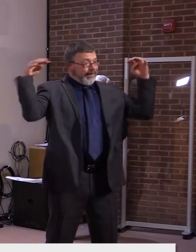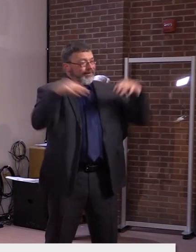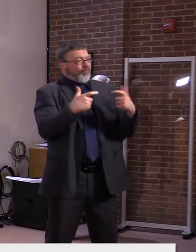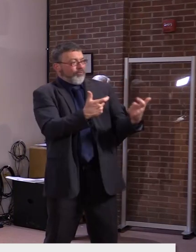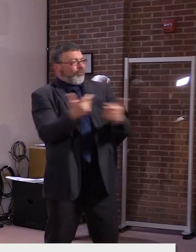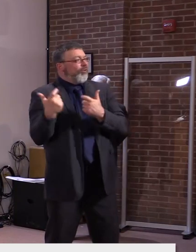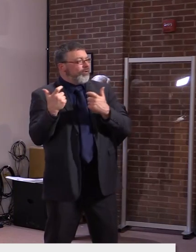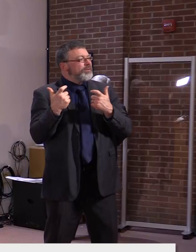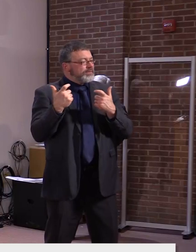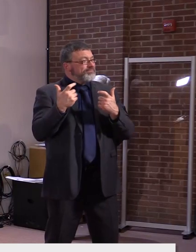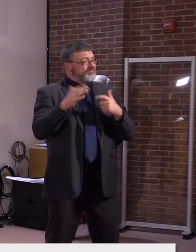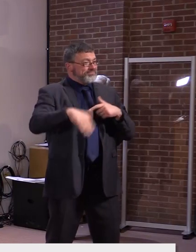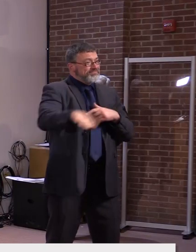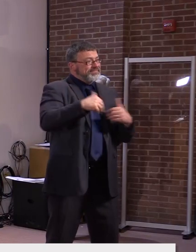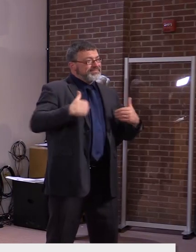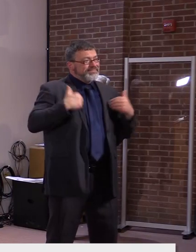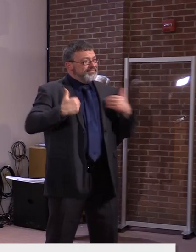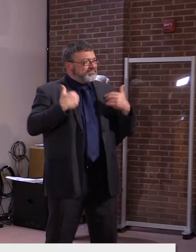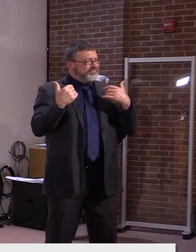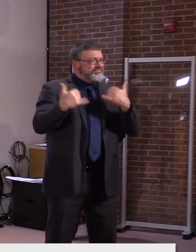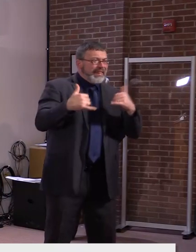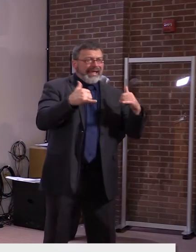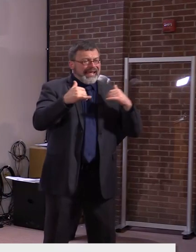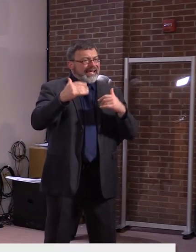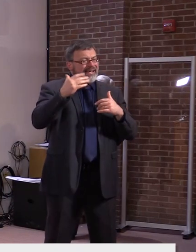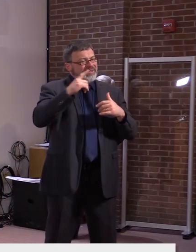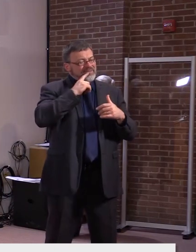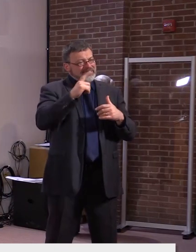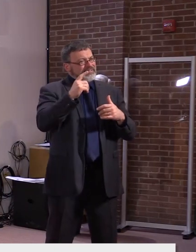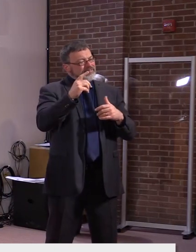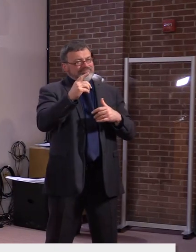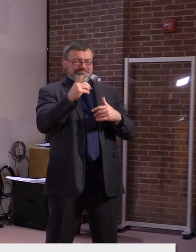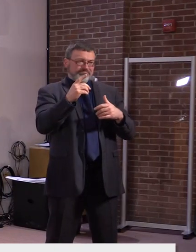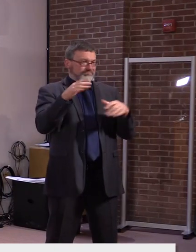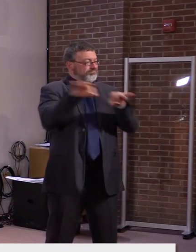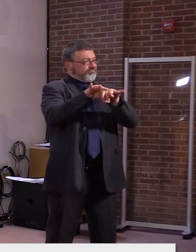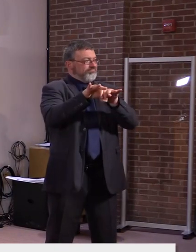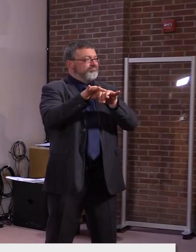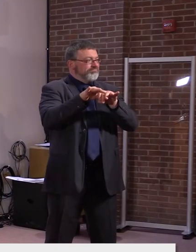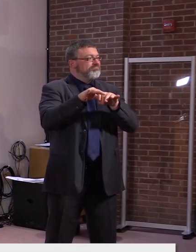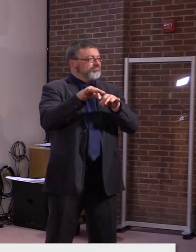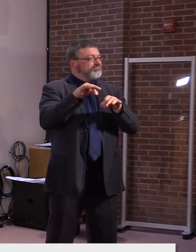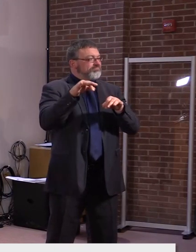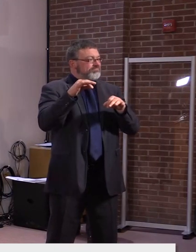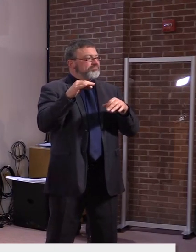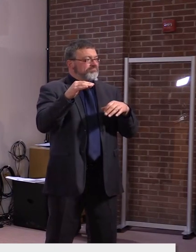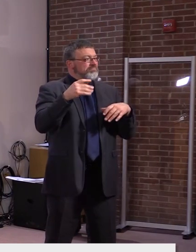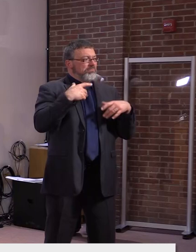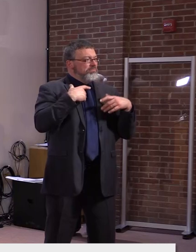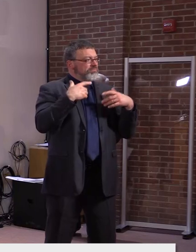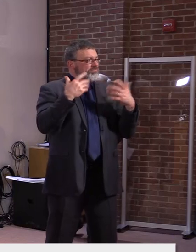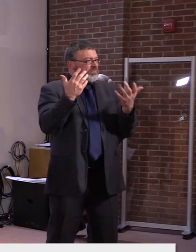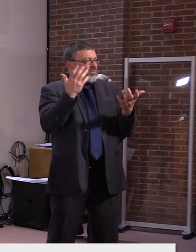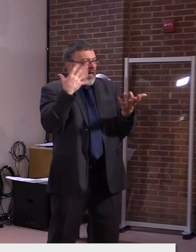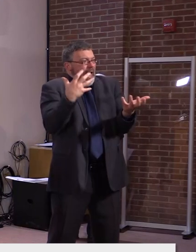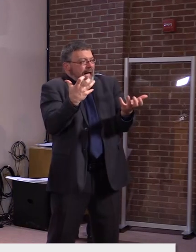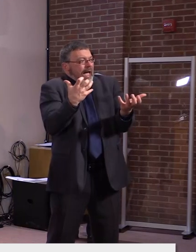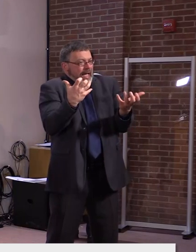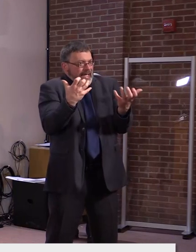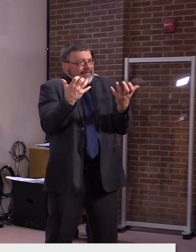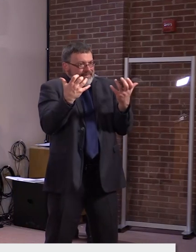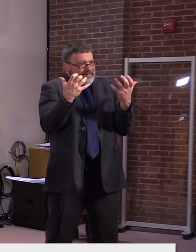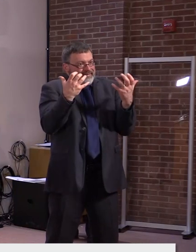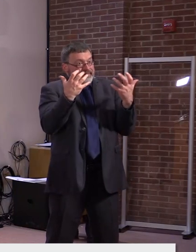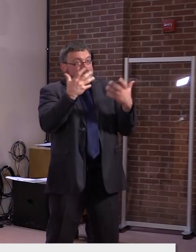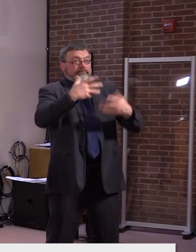child play high school hockey after having watched his games via live stream last year. And the best way to ensure that practices,